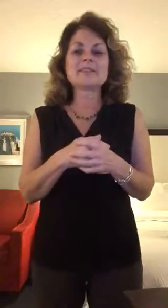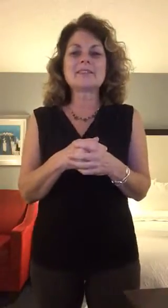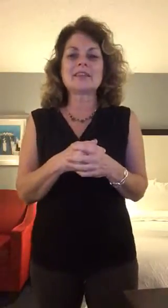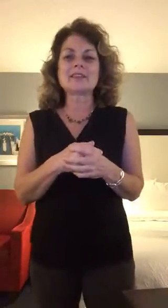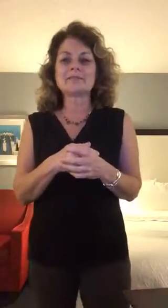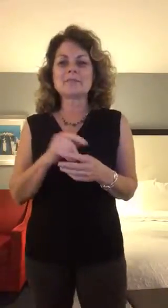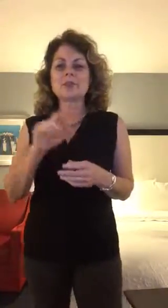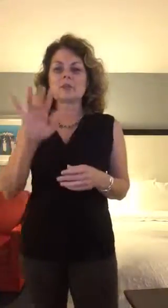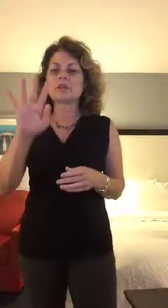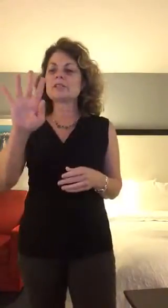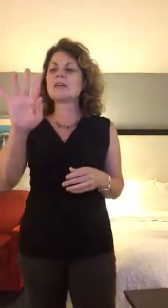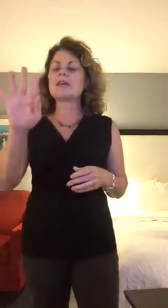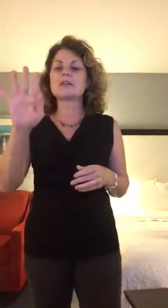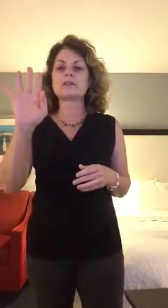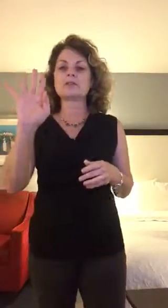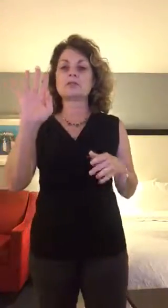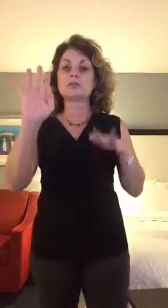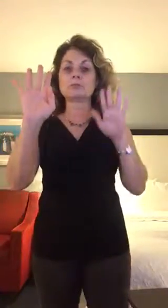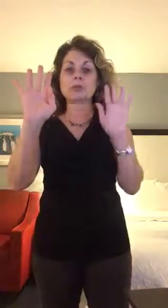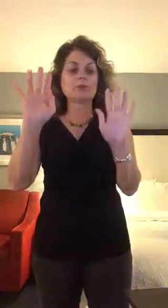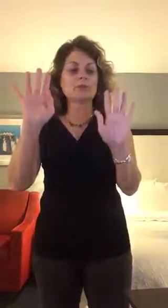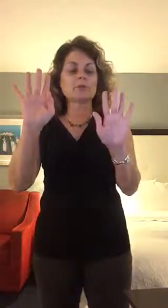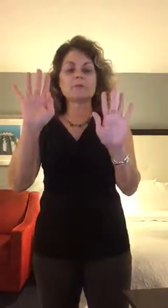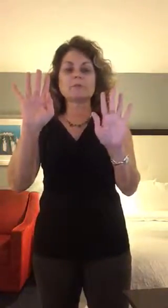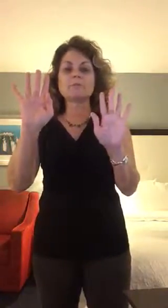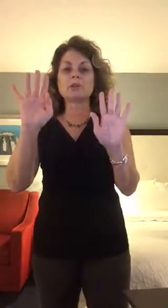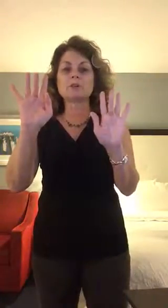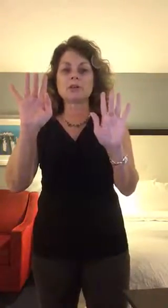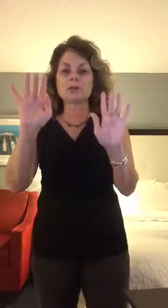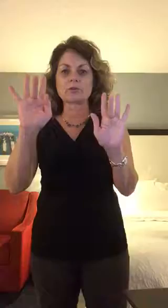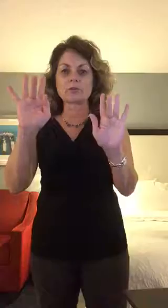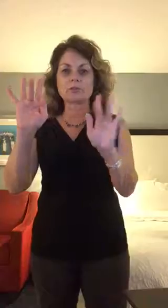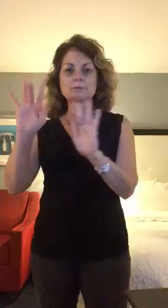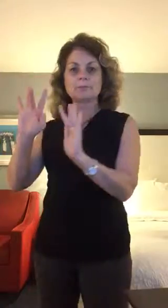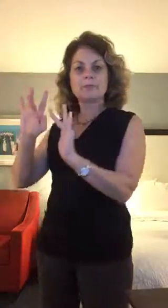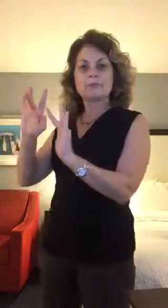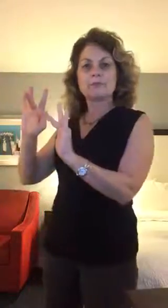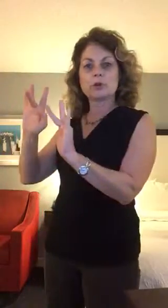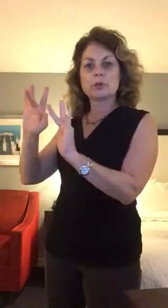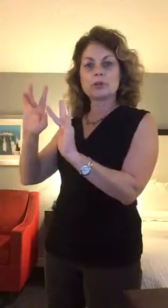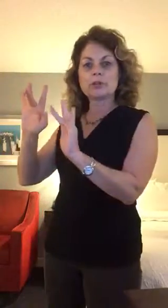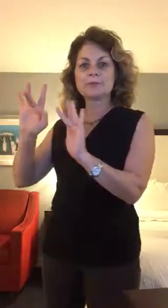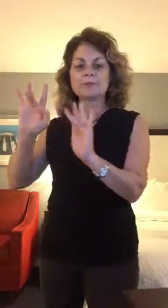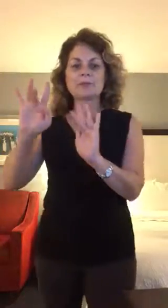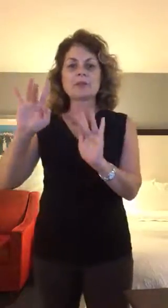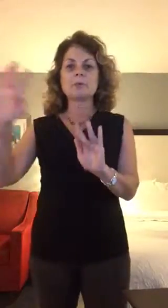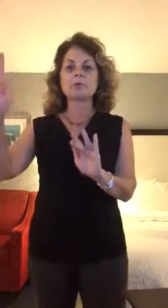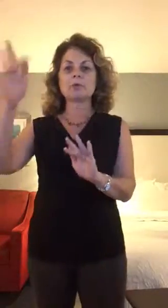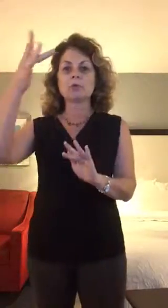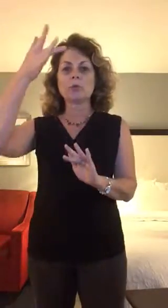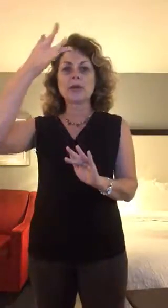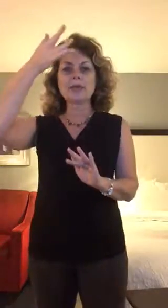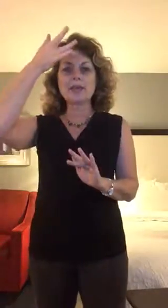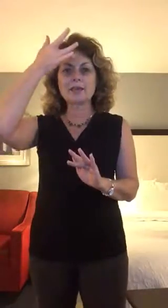Sick. We're going to take both of those middle fingers forward, put one